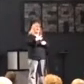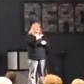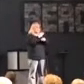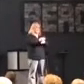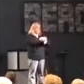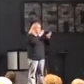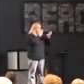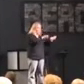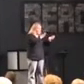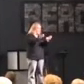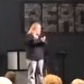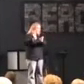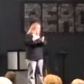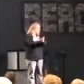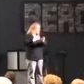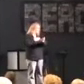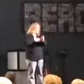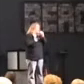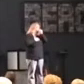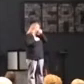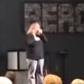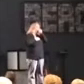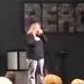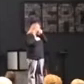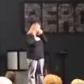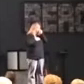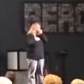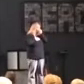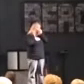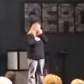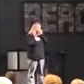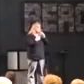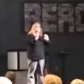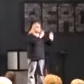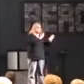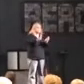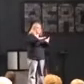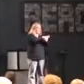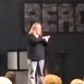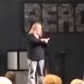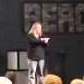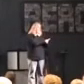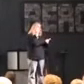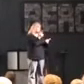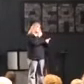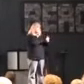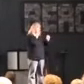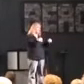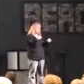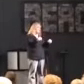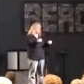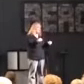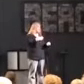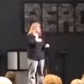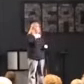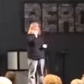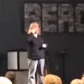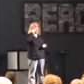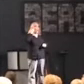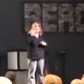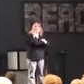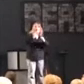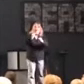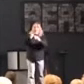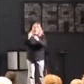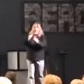things organized, and I plan, and I would rather have things neat. It's not always possible. I don't live in a house full of people who